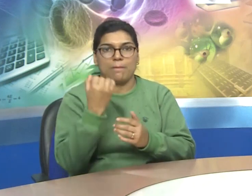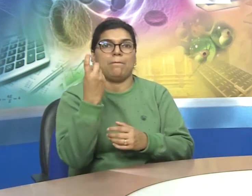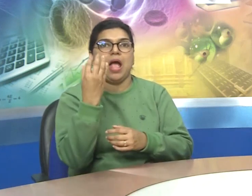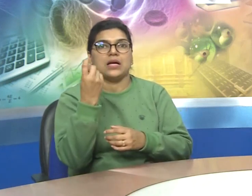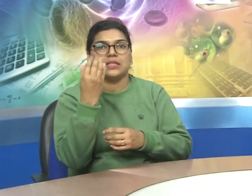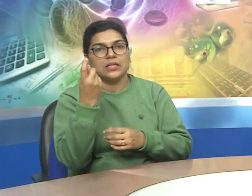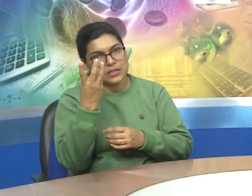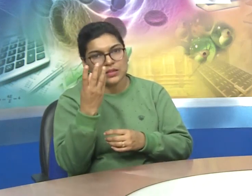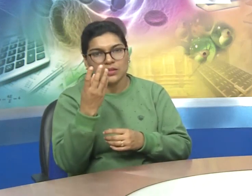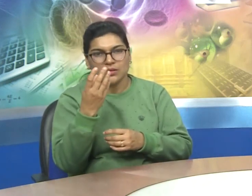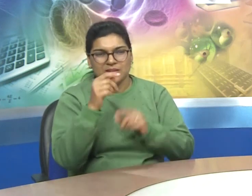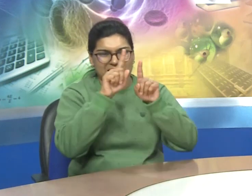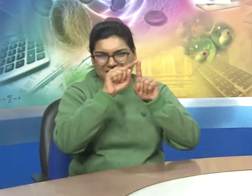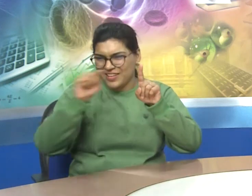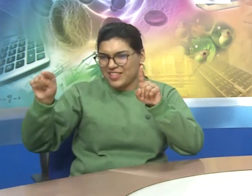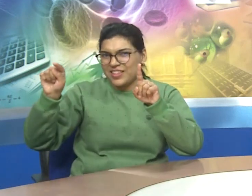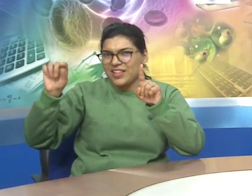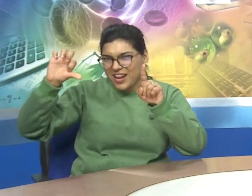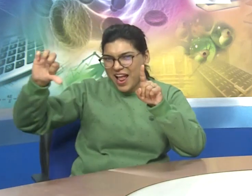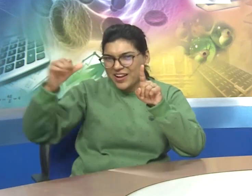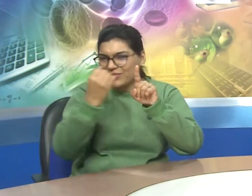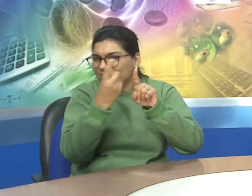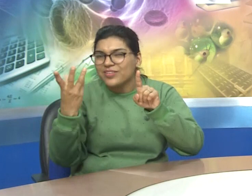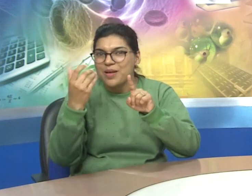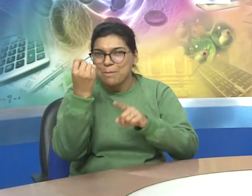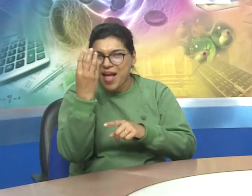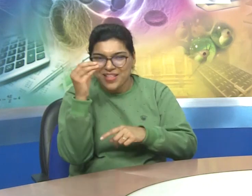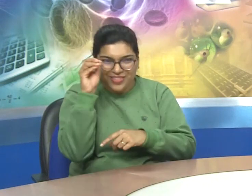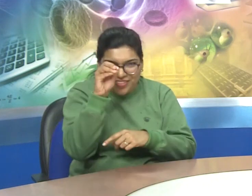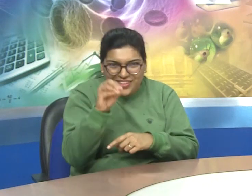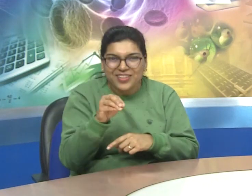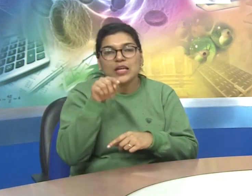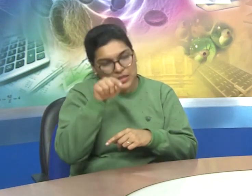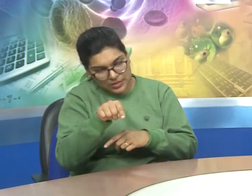system type is mathematical symbols.